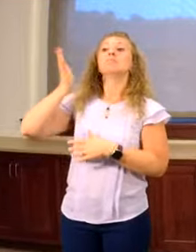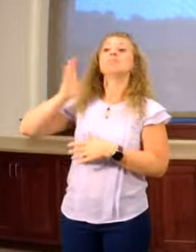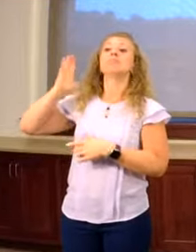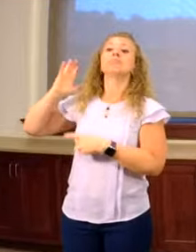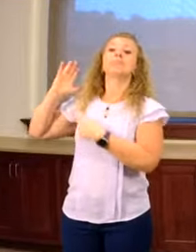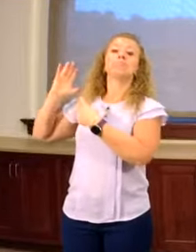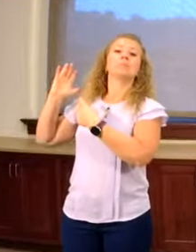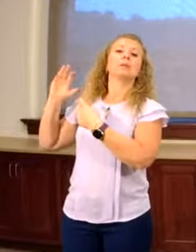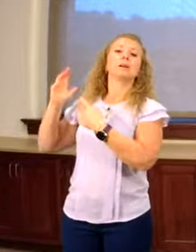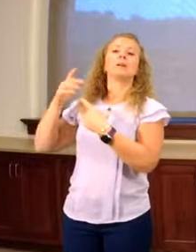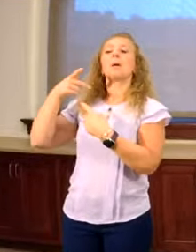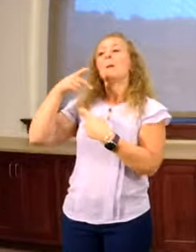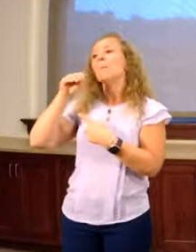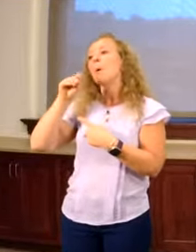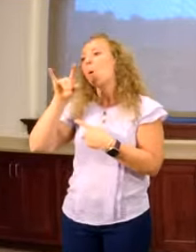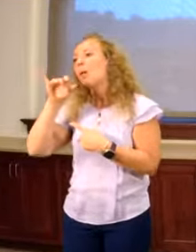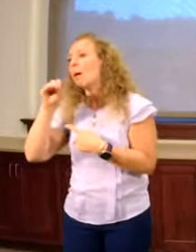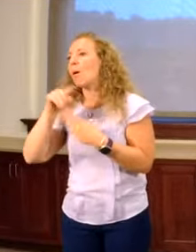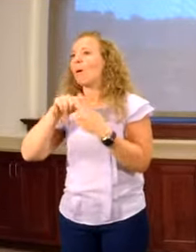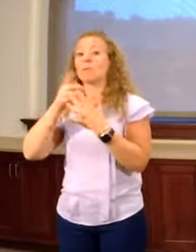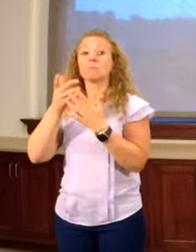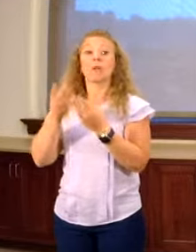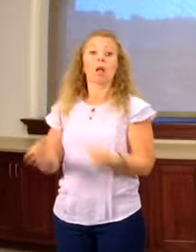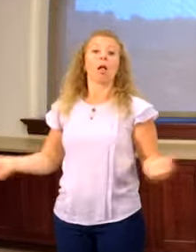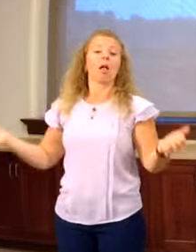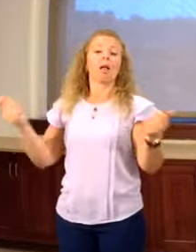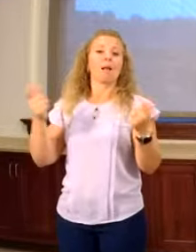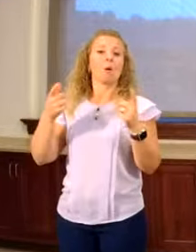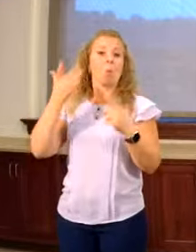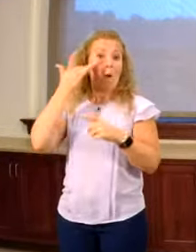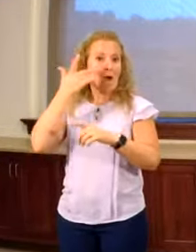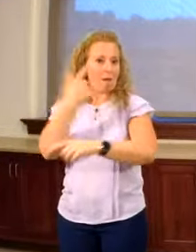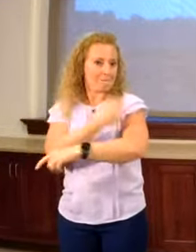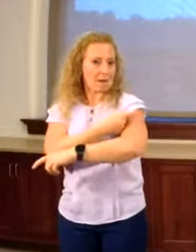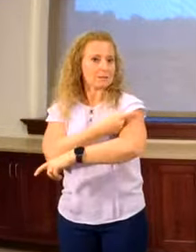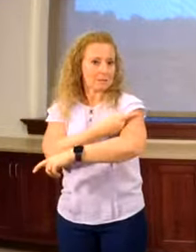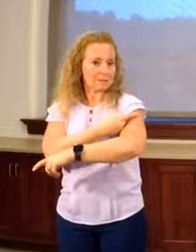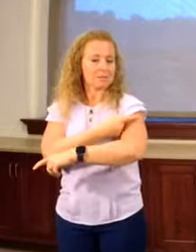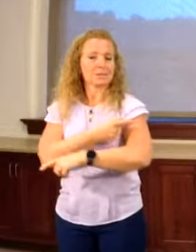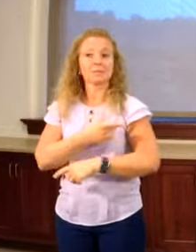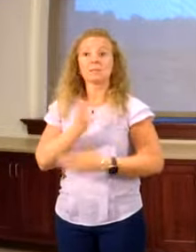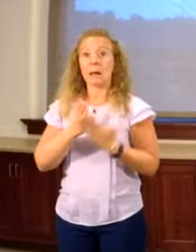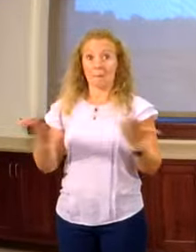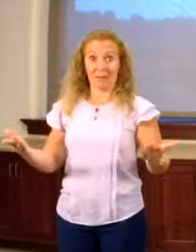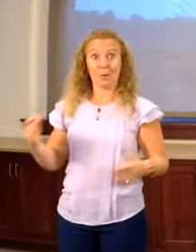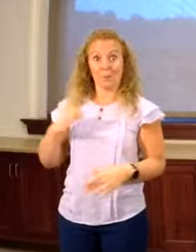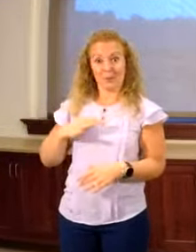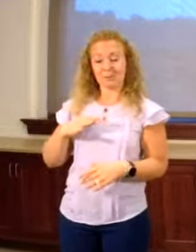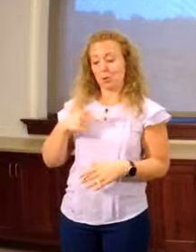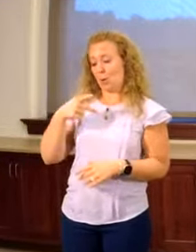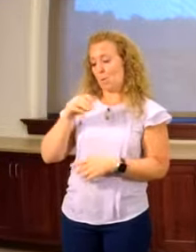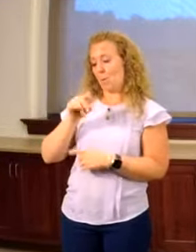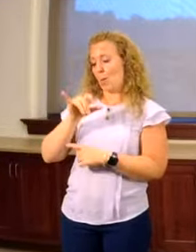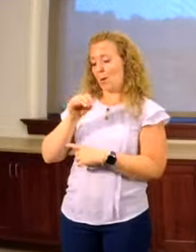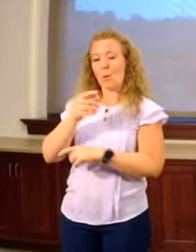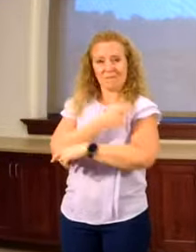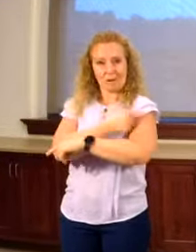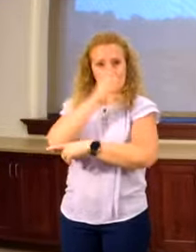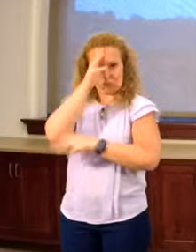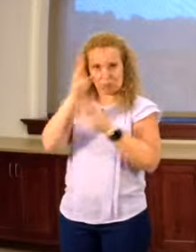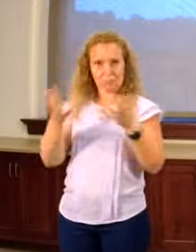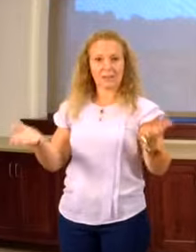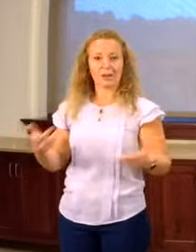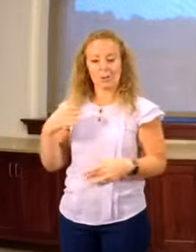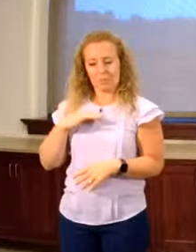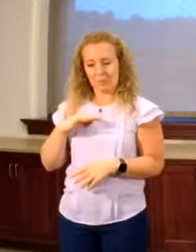ago that basically have been eradicated by vaccinations that have occurred, some of them right here in Pittsburgh with polio that